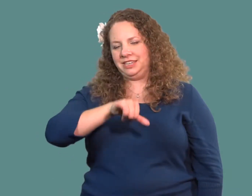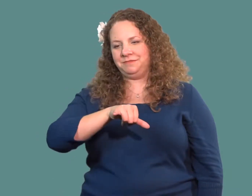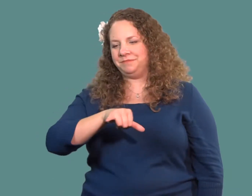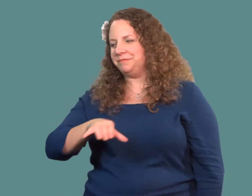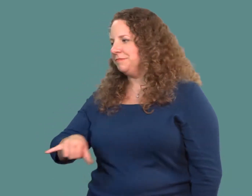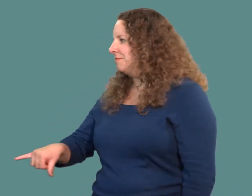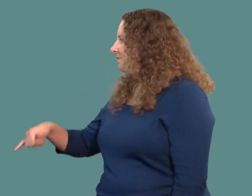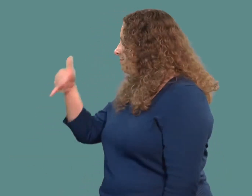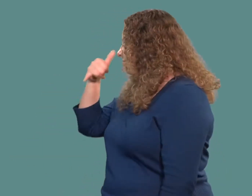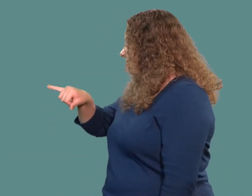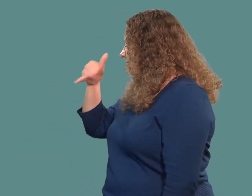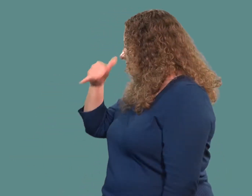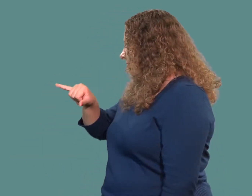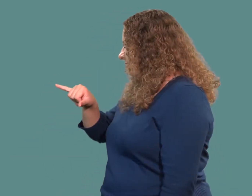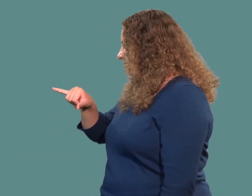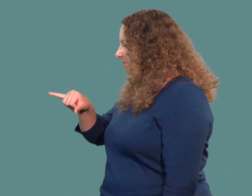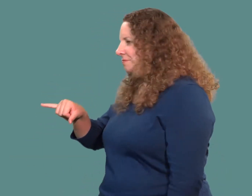silly, silly.